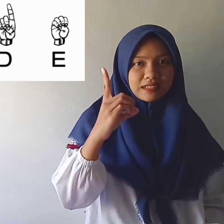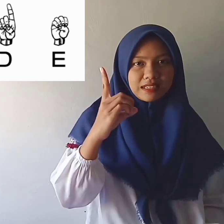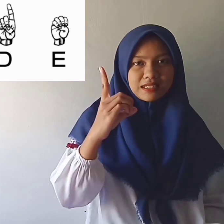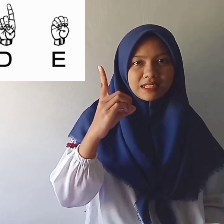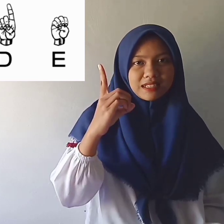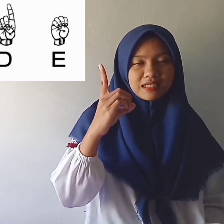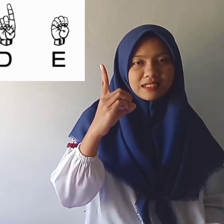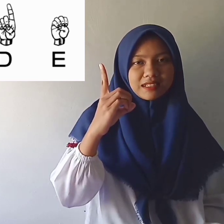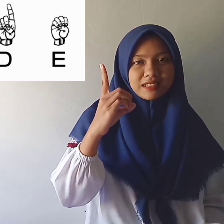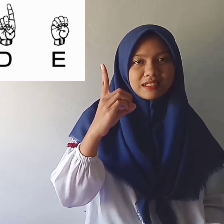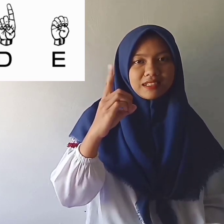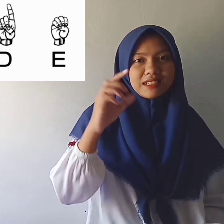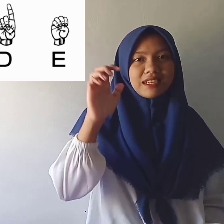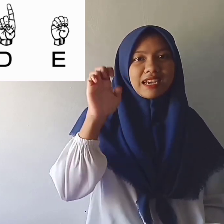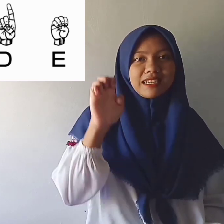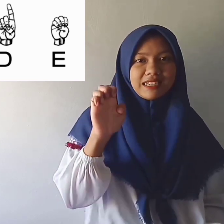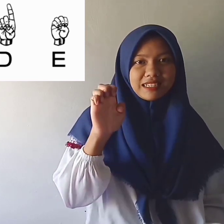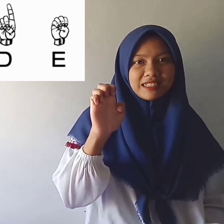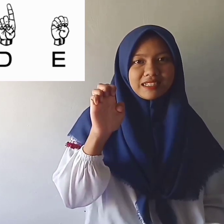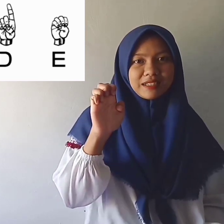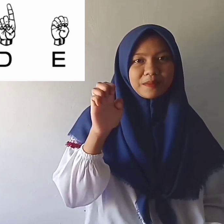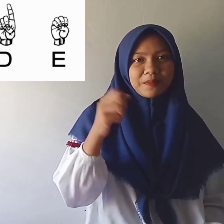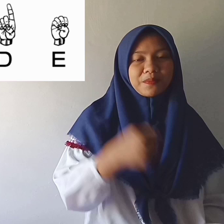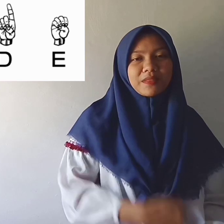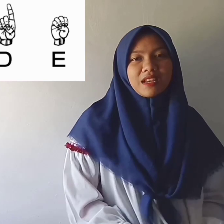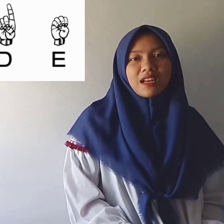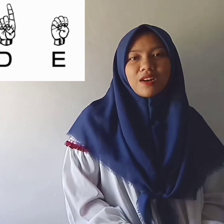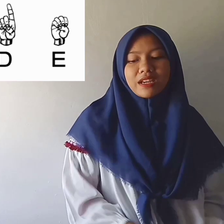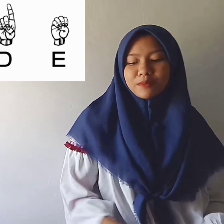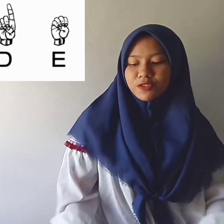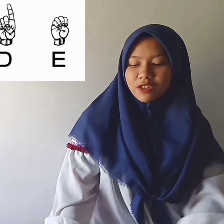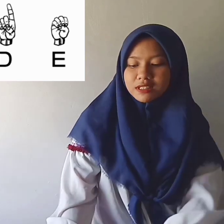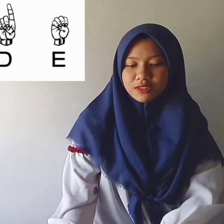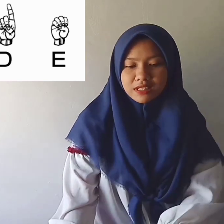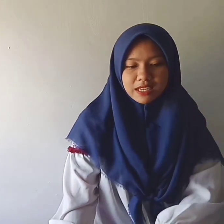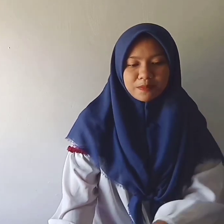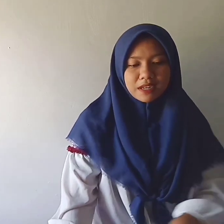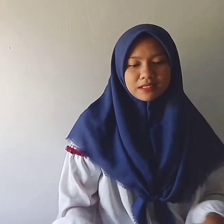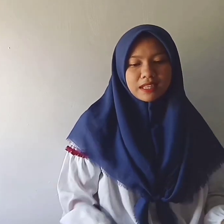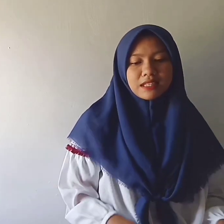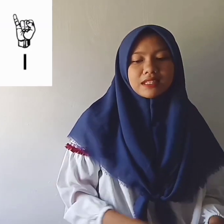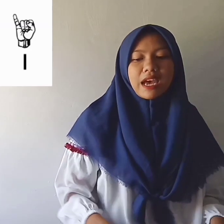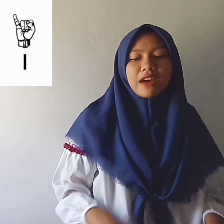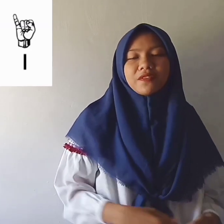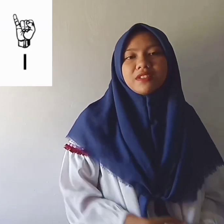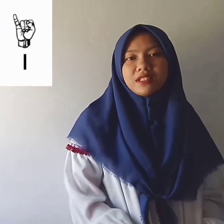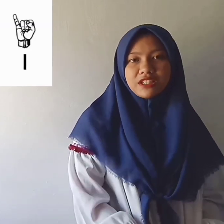D, and E. Okay, and move on to the next part, that is F,